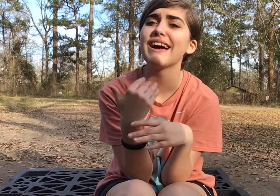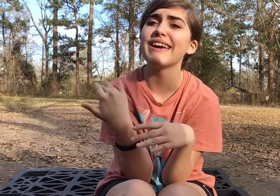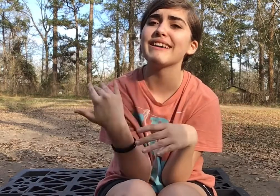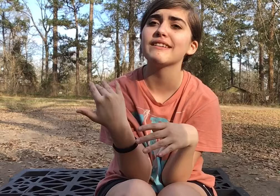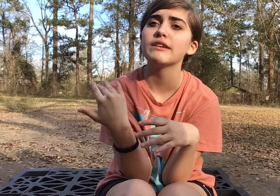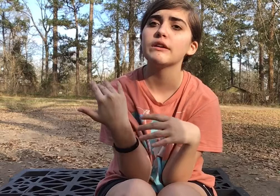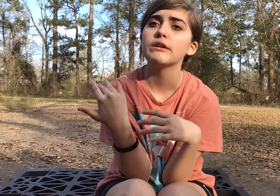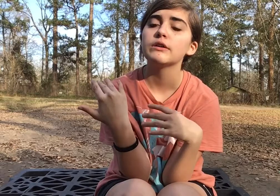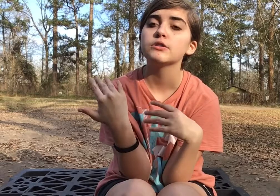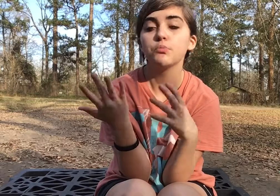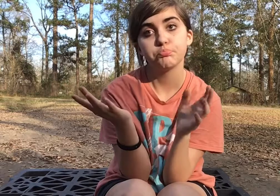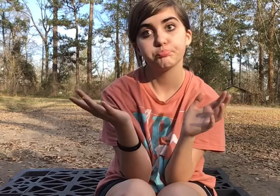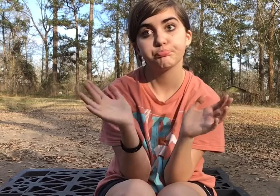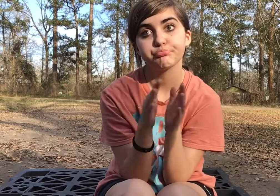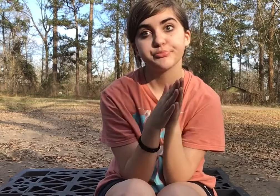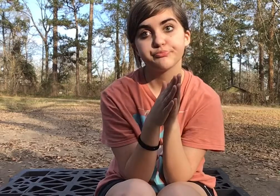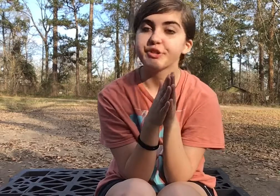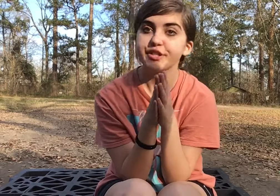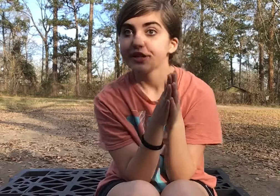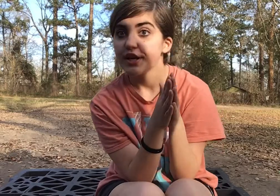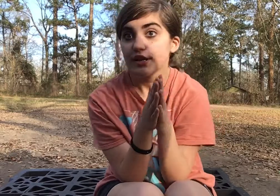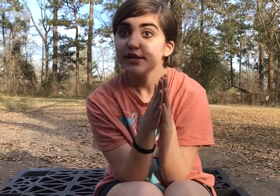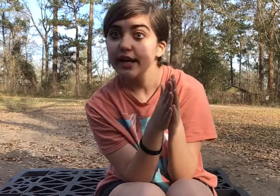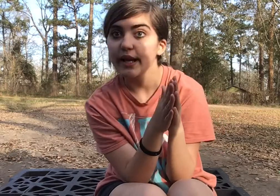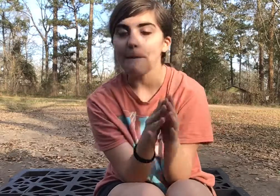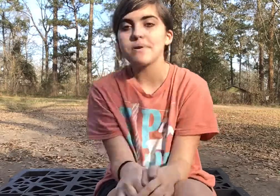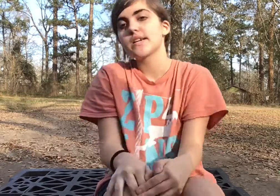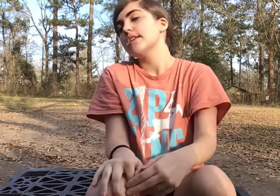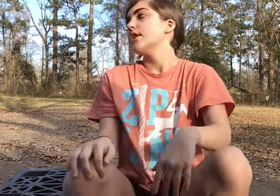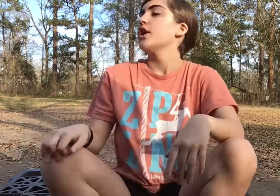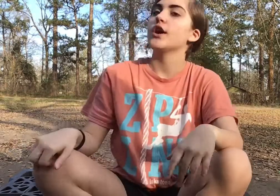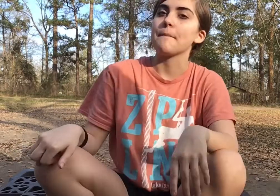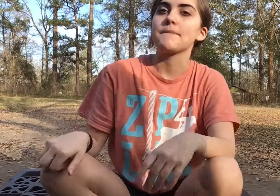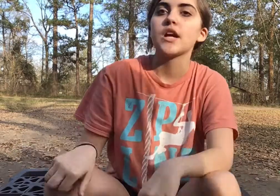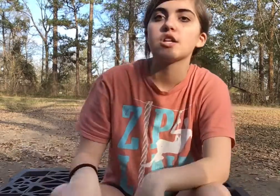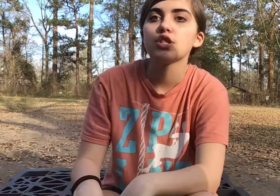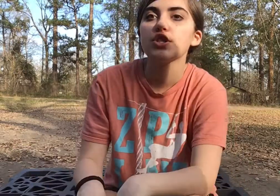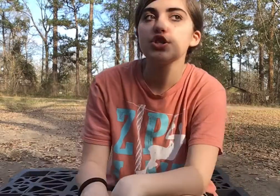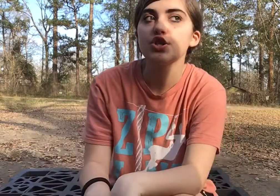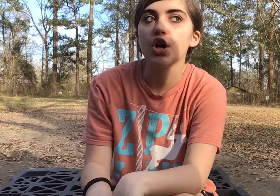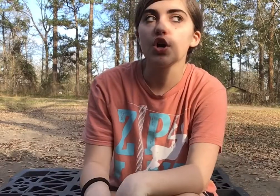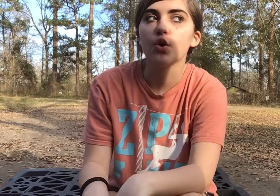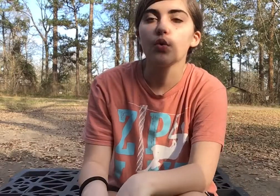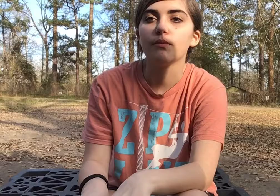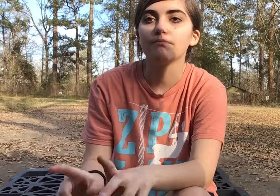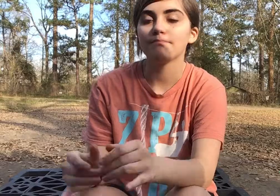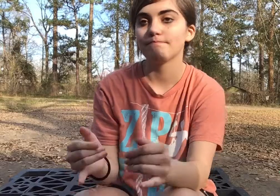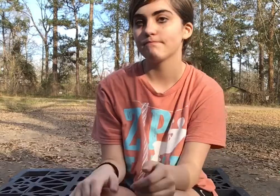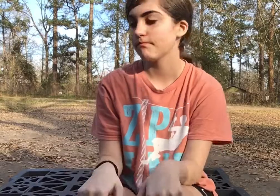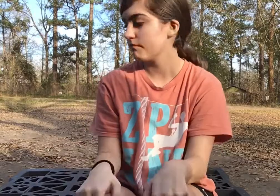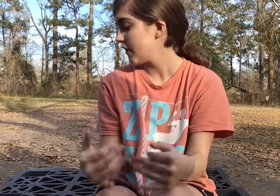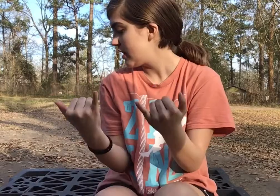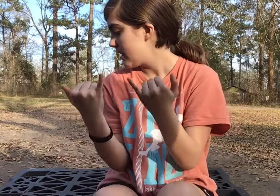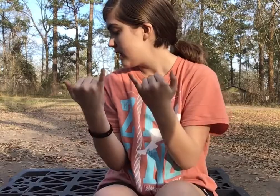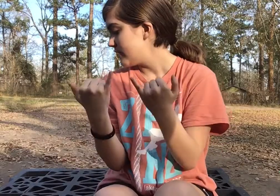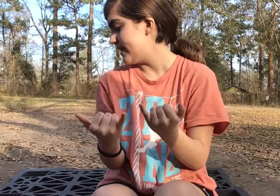outside. So, suck it up. Okay, so